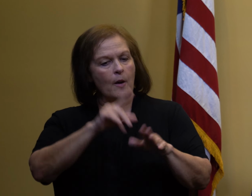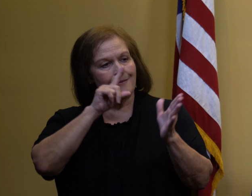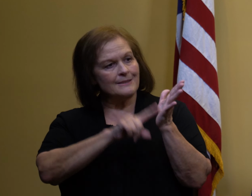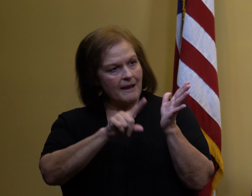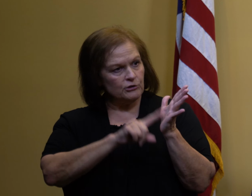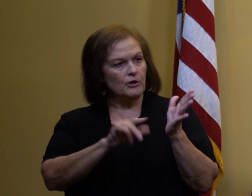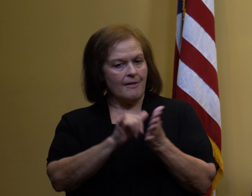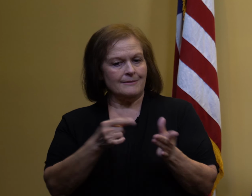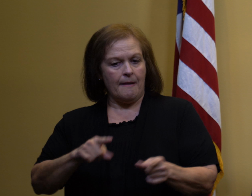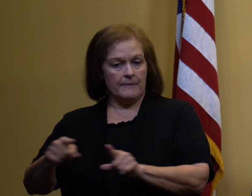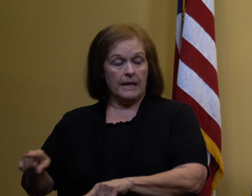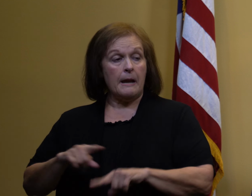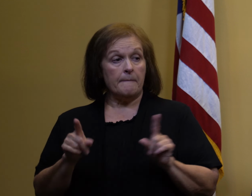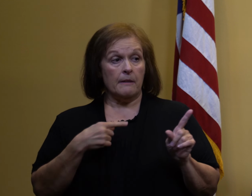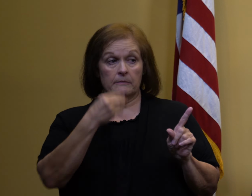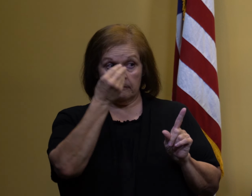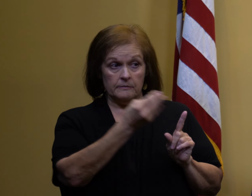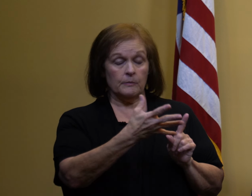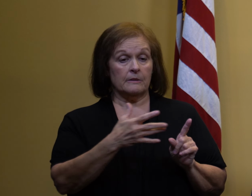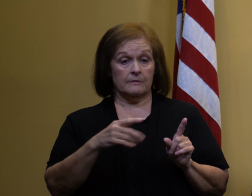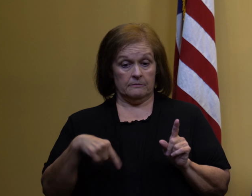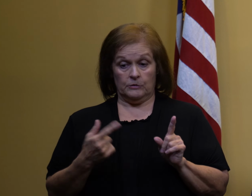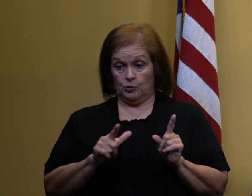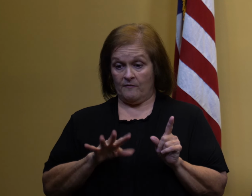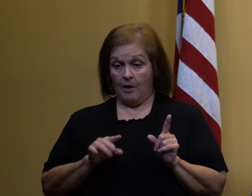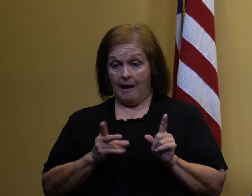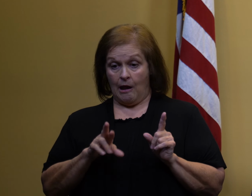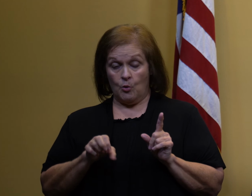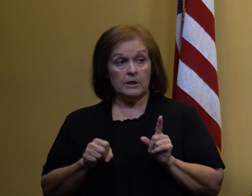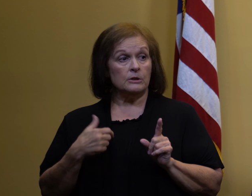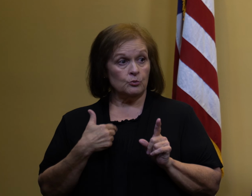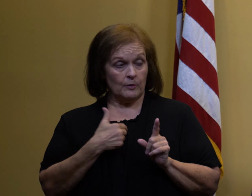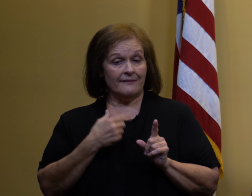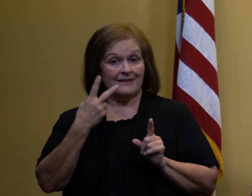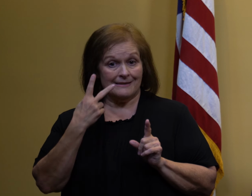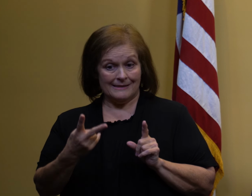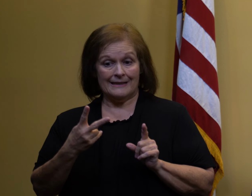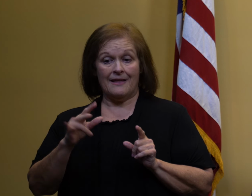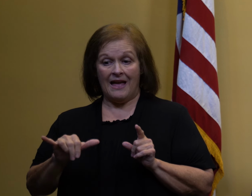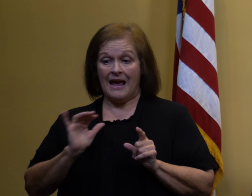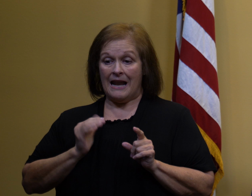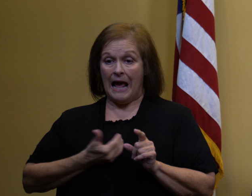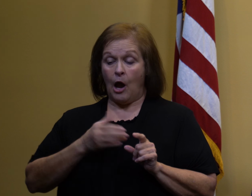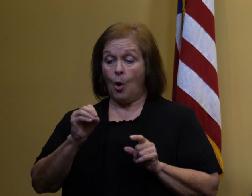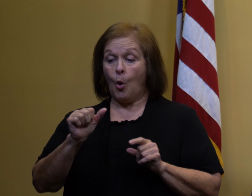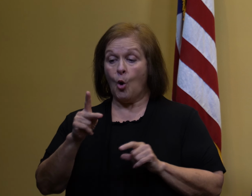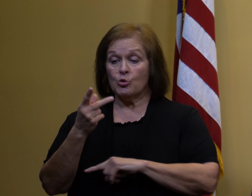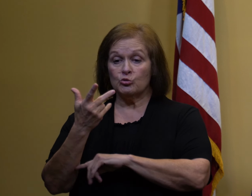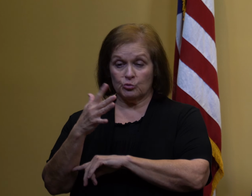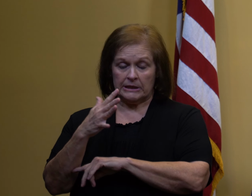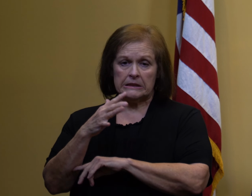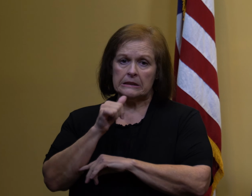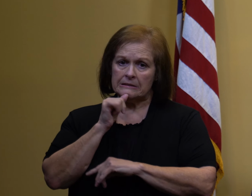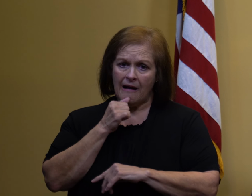are underway. But I tell you, within the past 24 hours, we're just seeing how our oaks are burdened. Is that they're